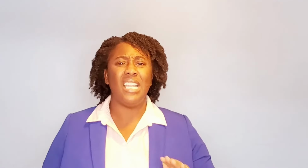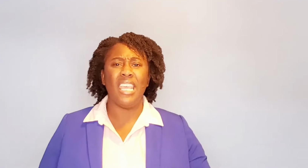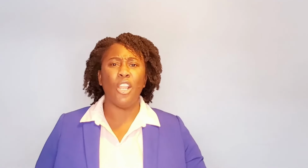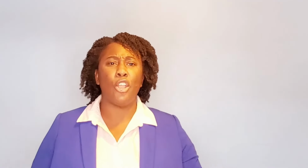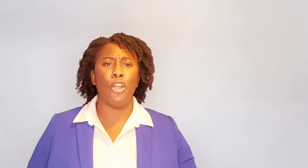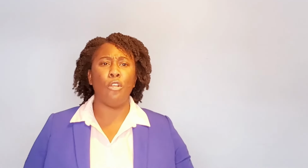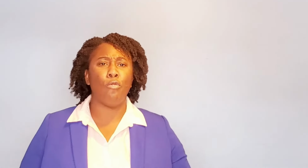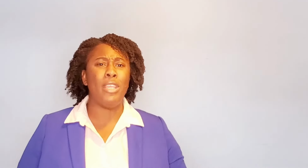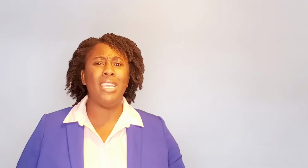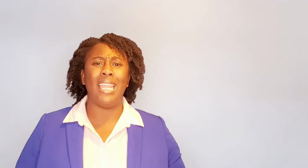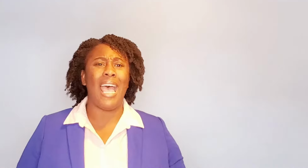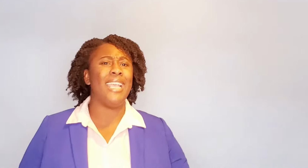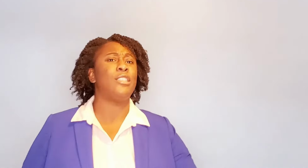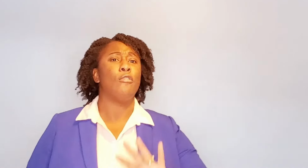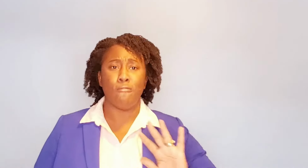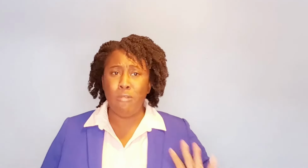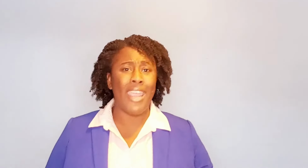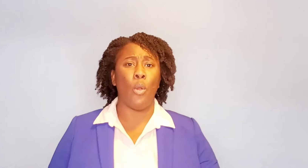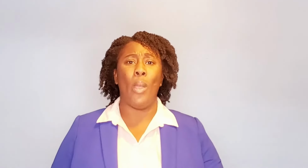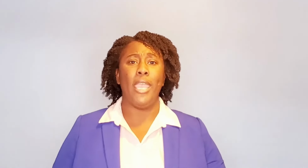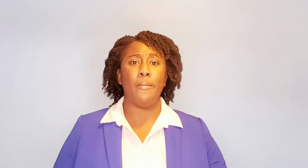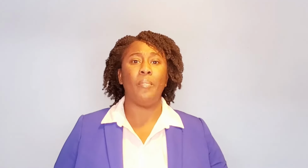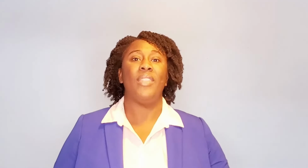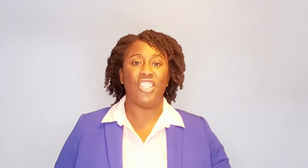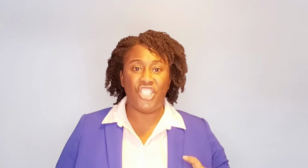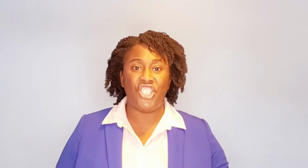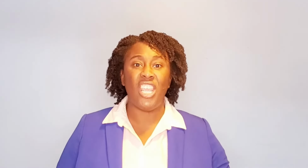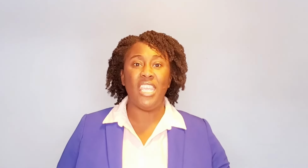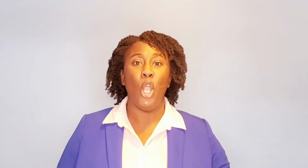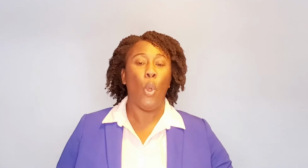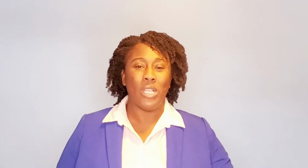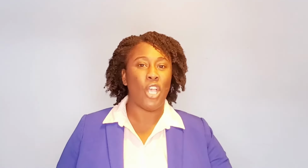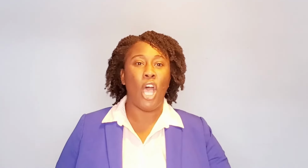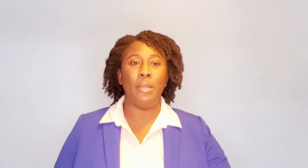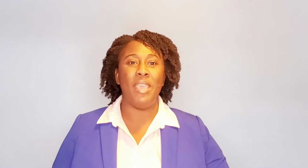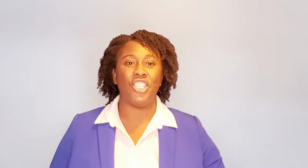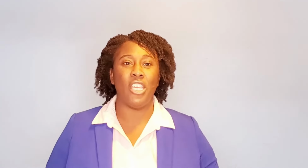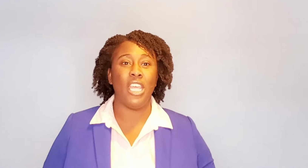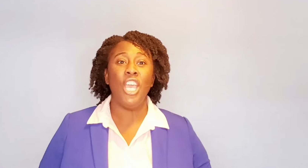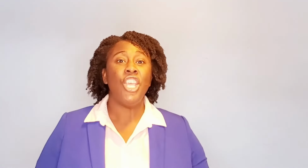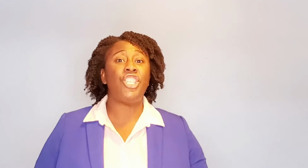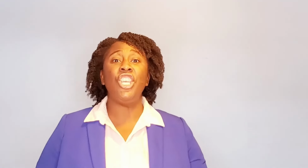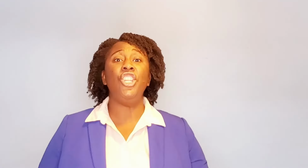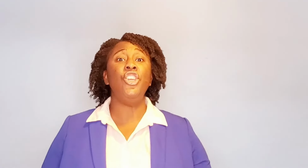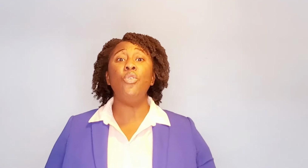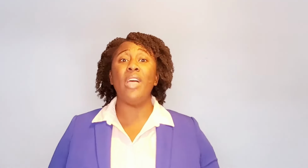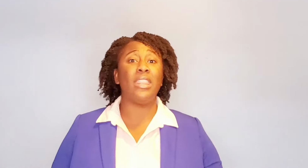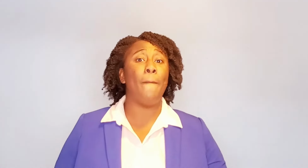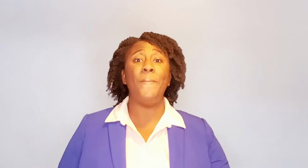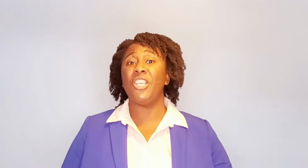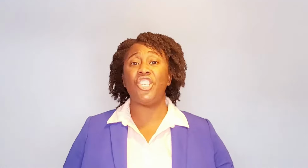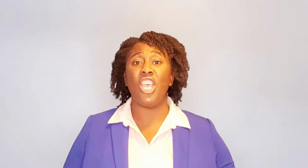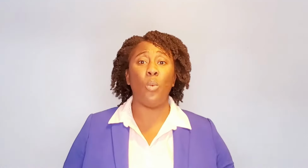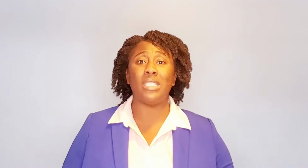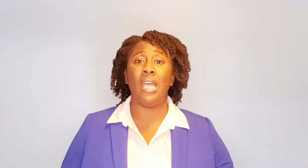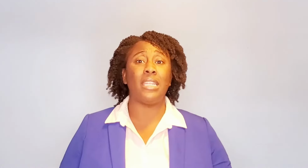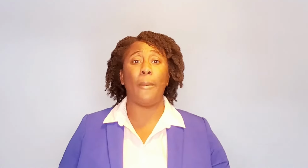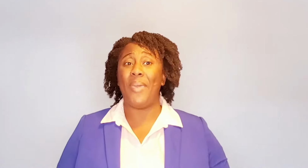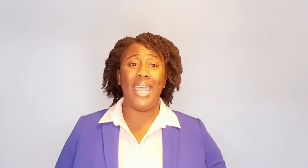little girl realized right away that she was on mission. She knew that the mission was not dependent